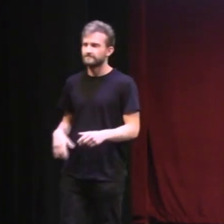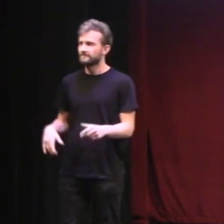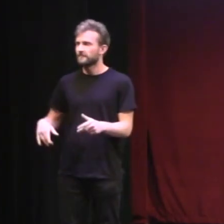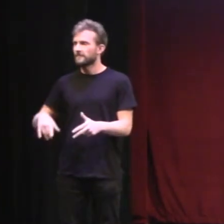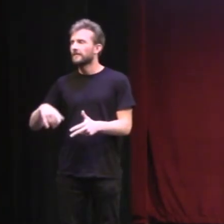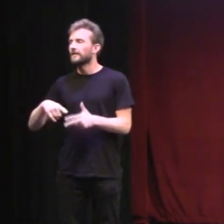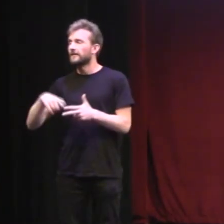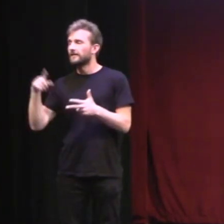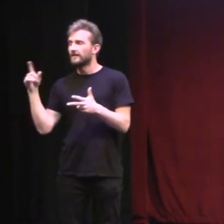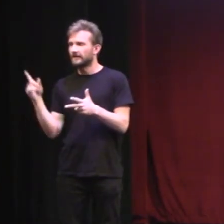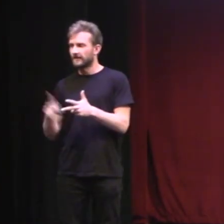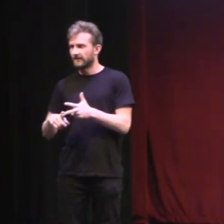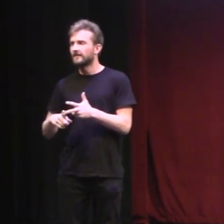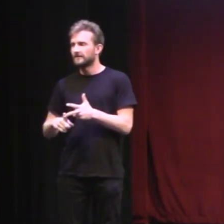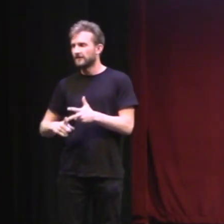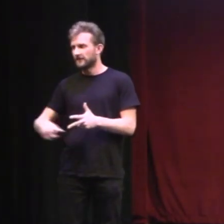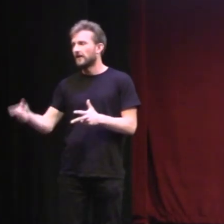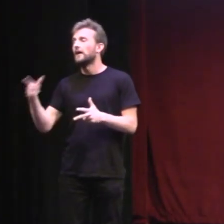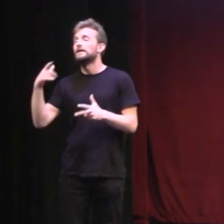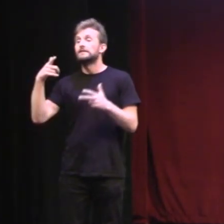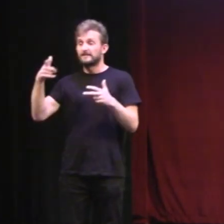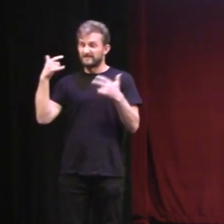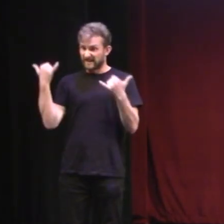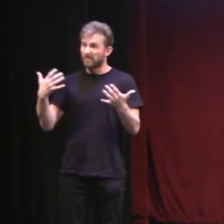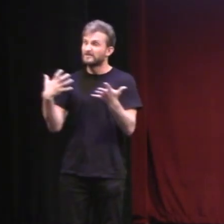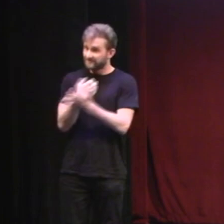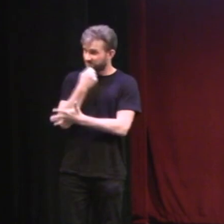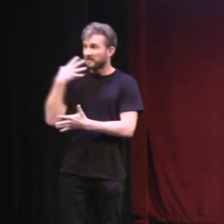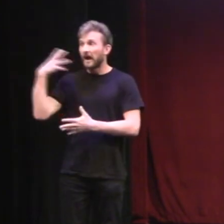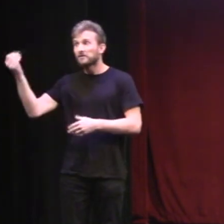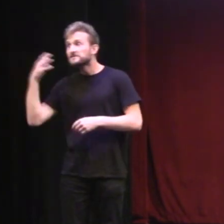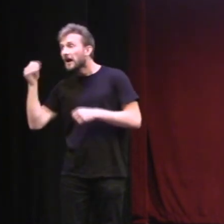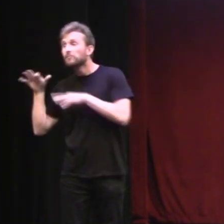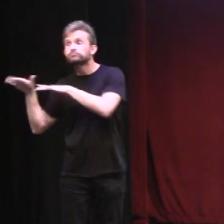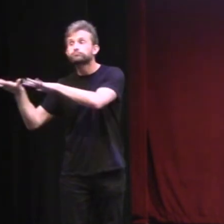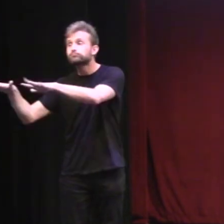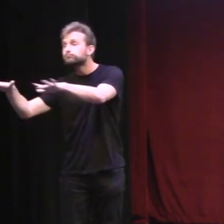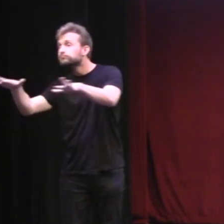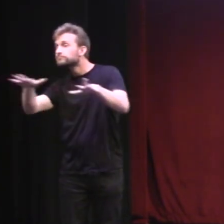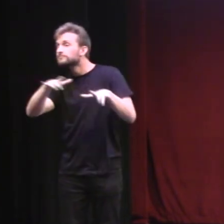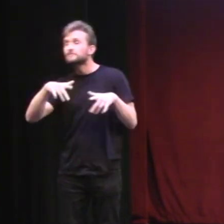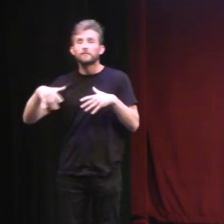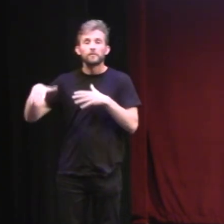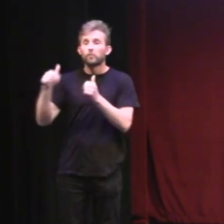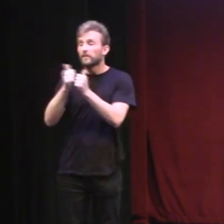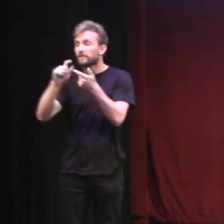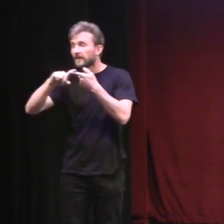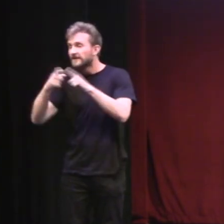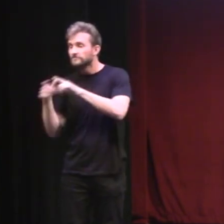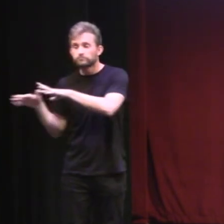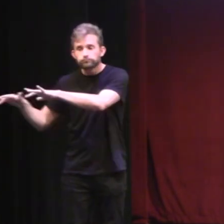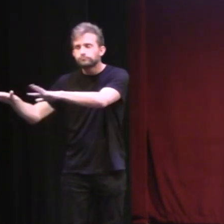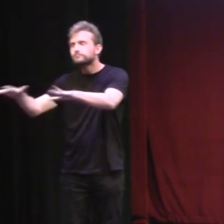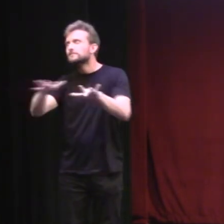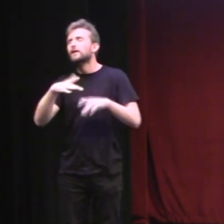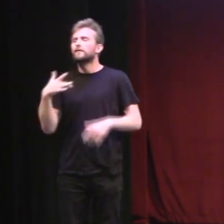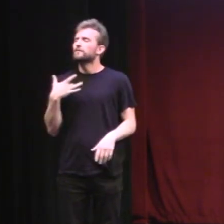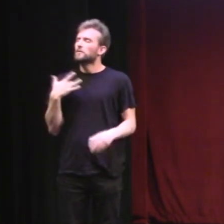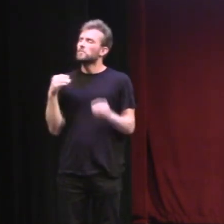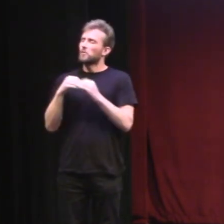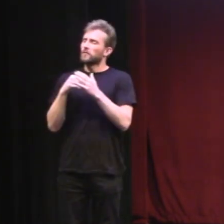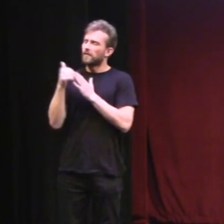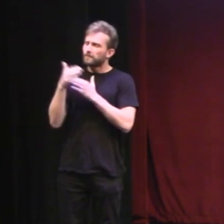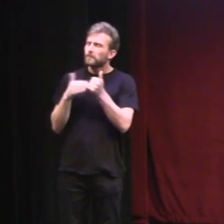taking turns asking for breaks, which made it easier for her to ask for breaks. And she's